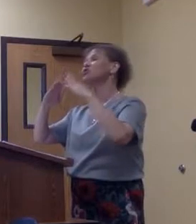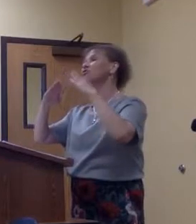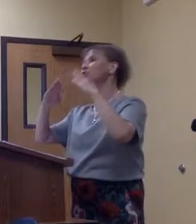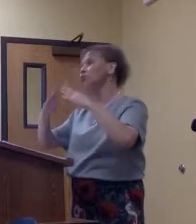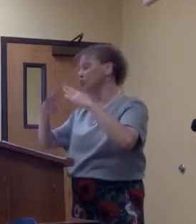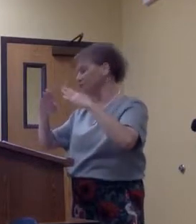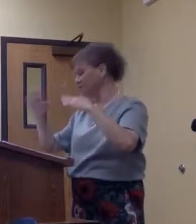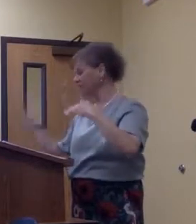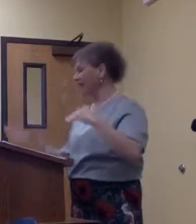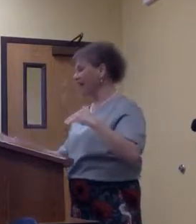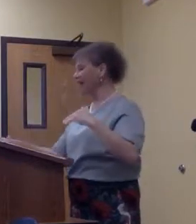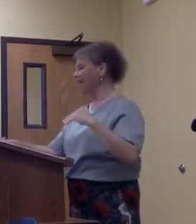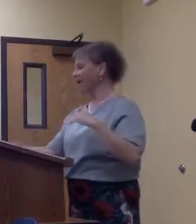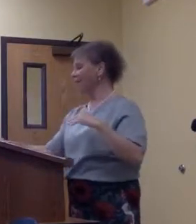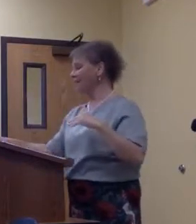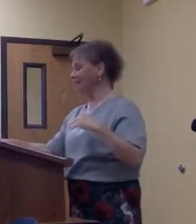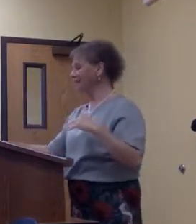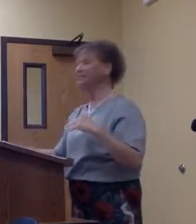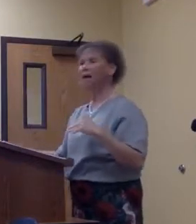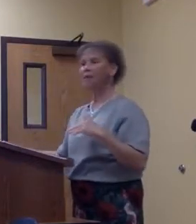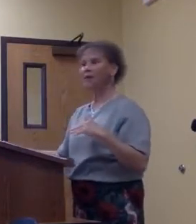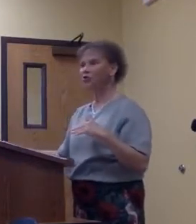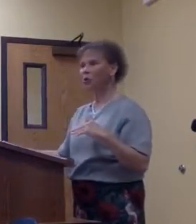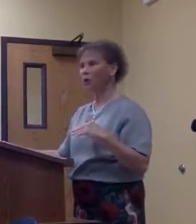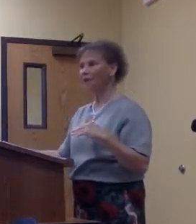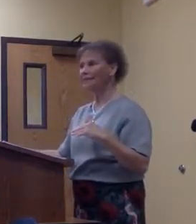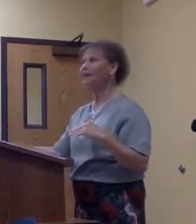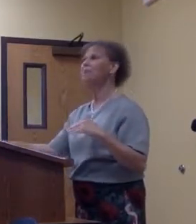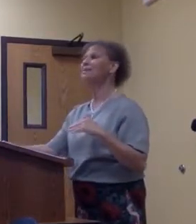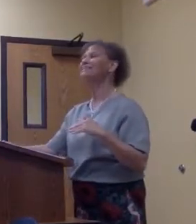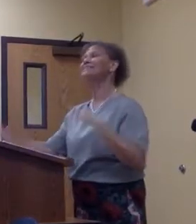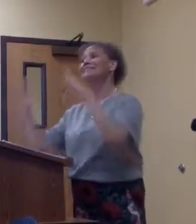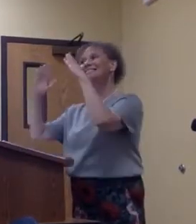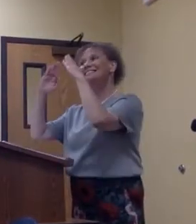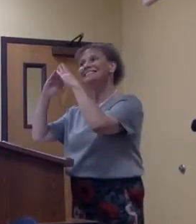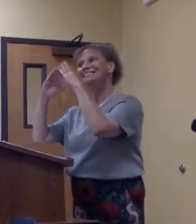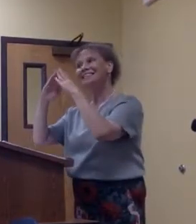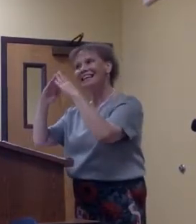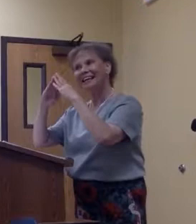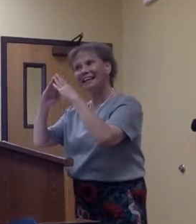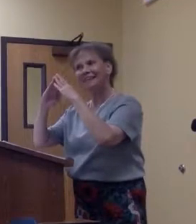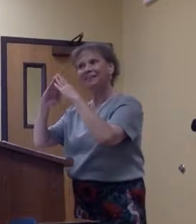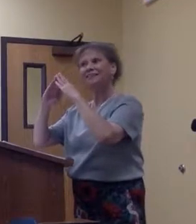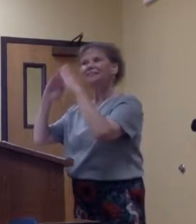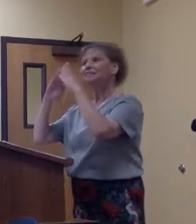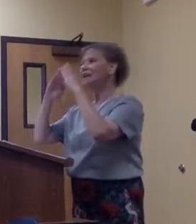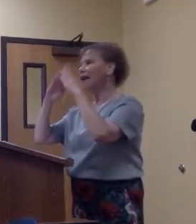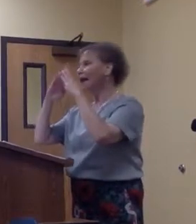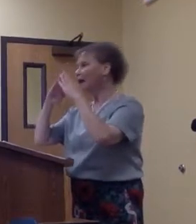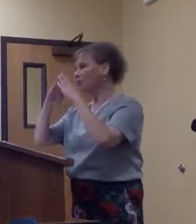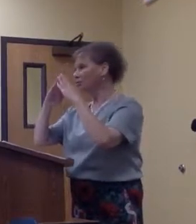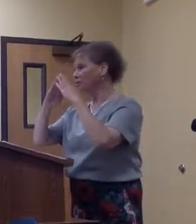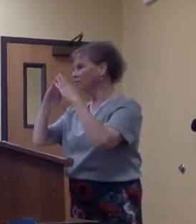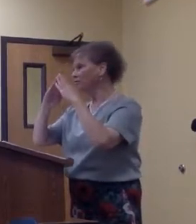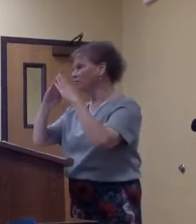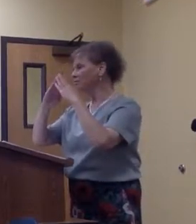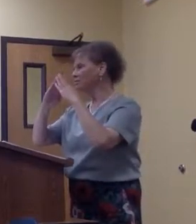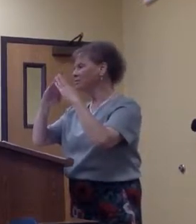several roofs, and that means, it does not mean New York, Los Angeles, it means city, town, all